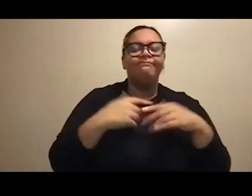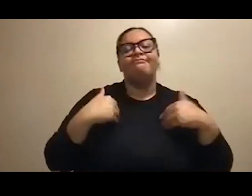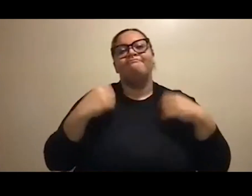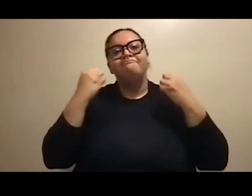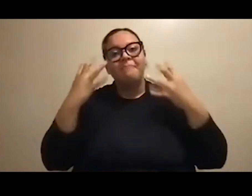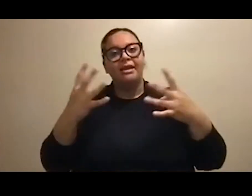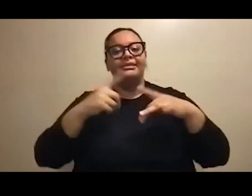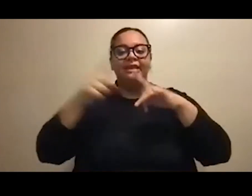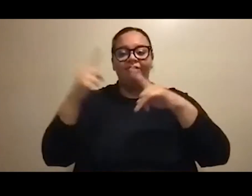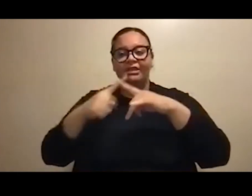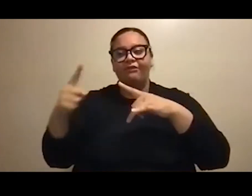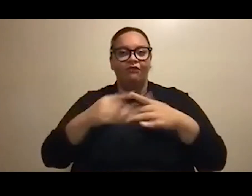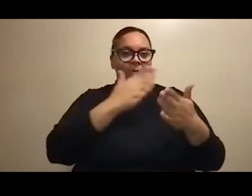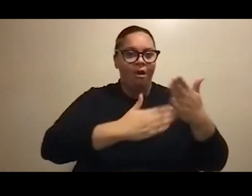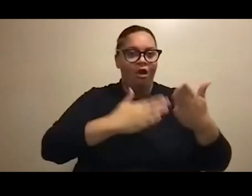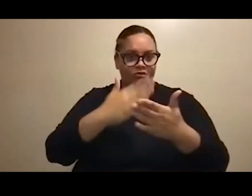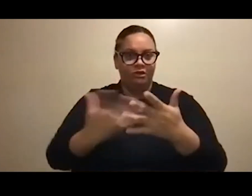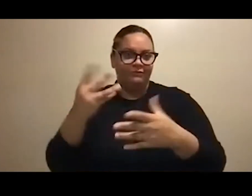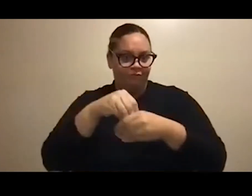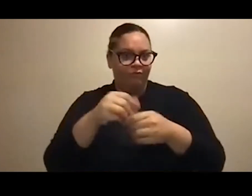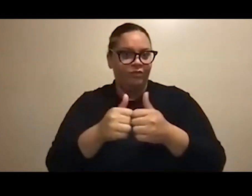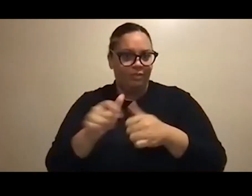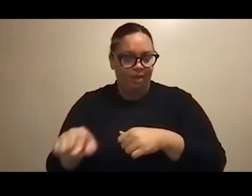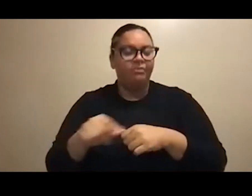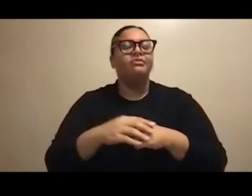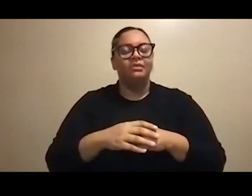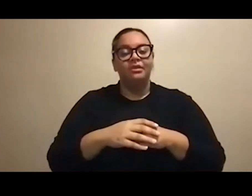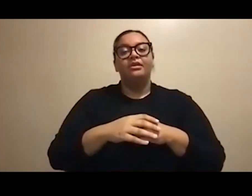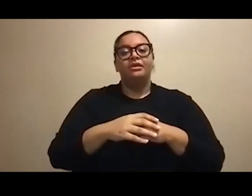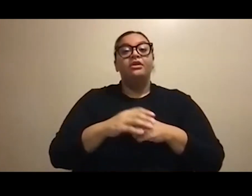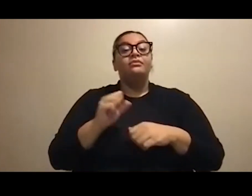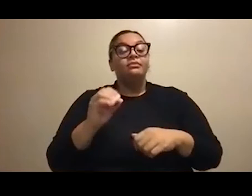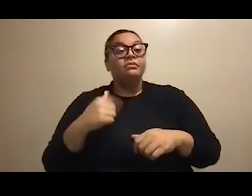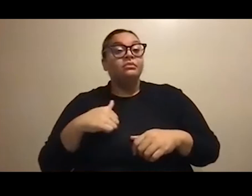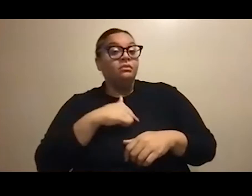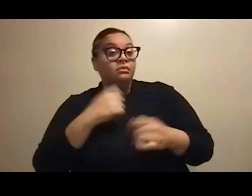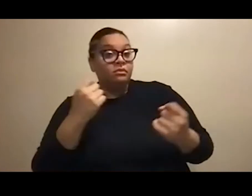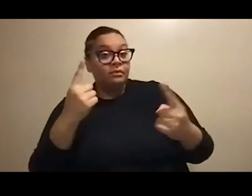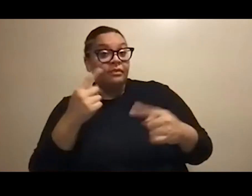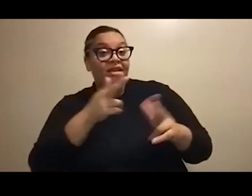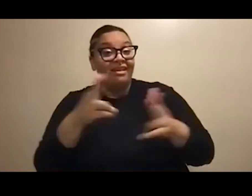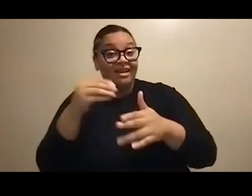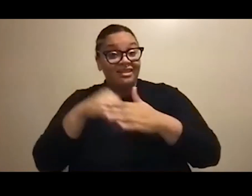what elements are emphasized depends on what the person understands as guns in the Constitution.